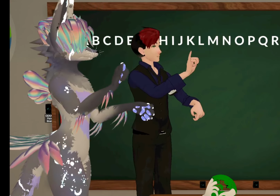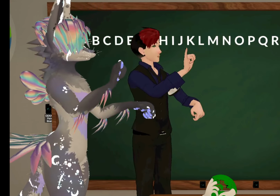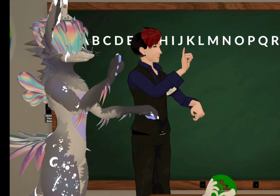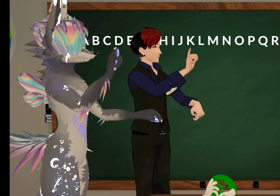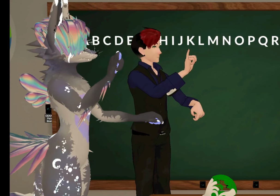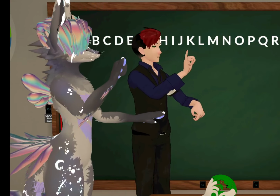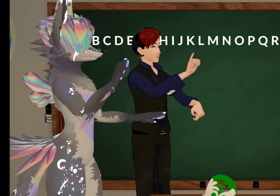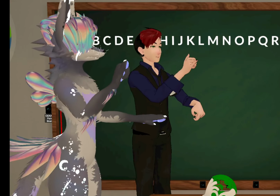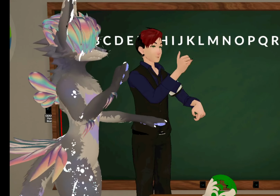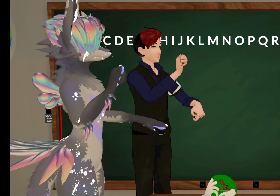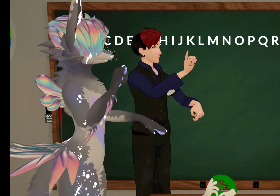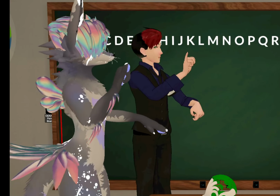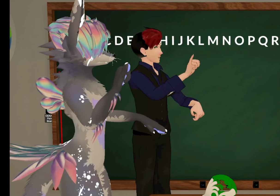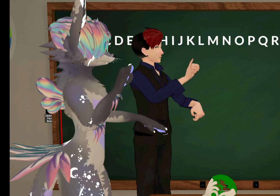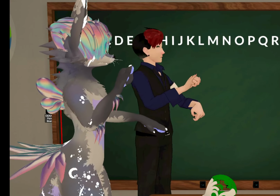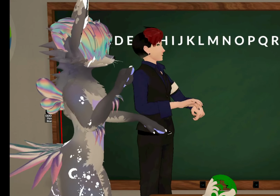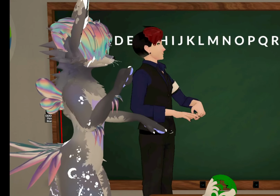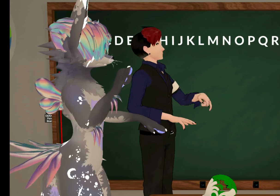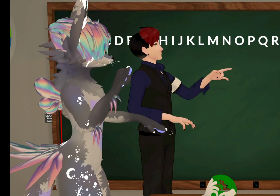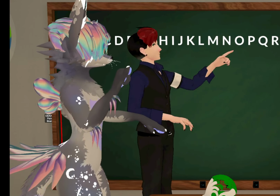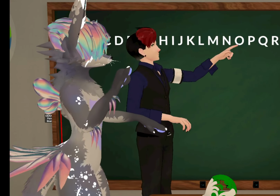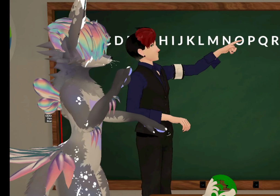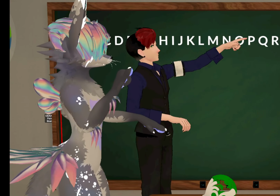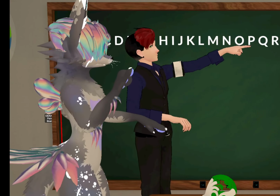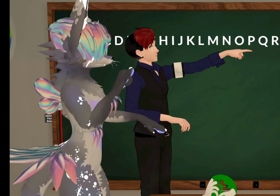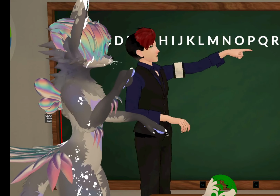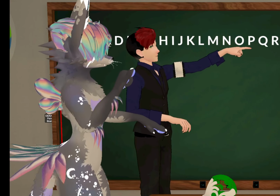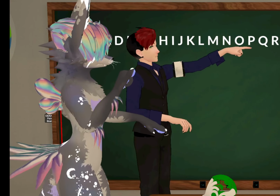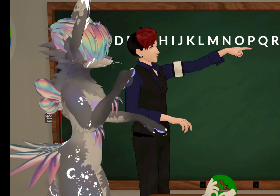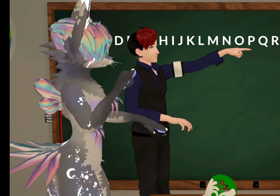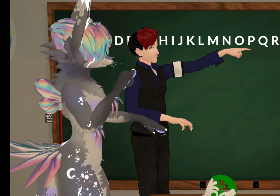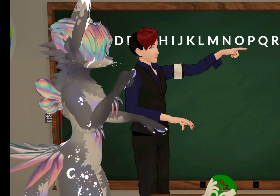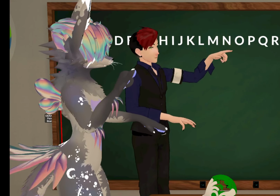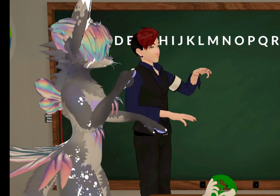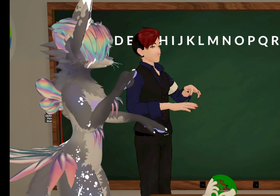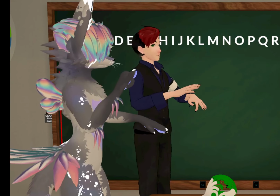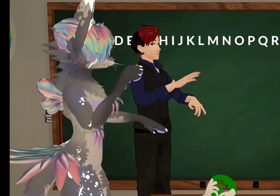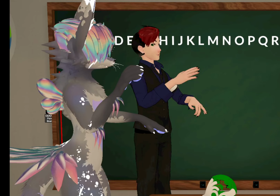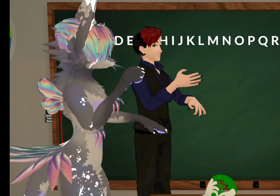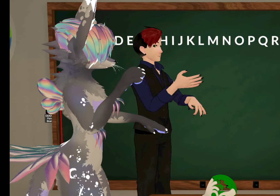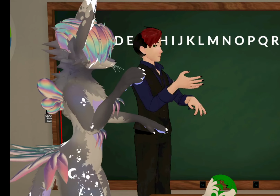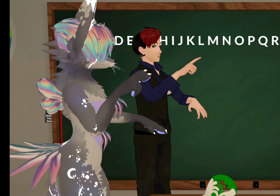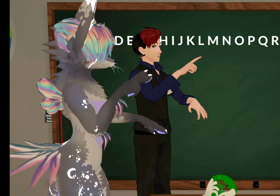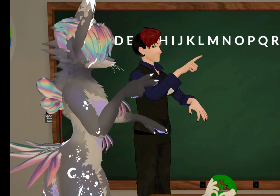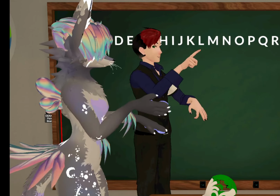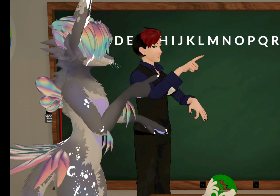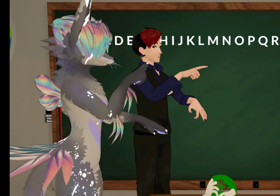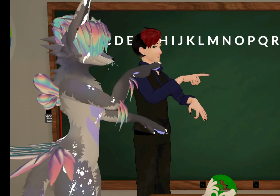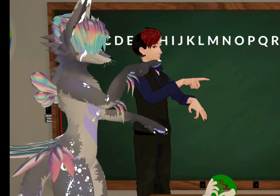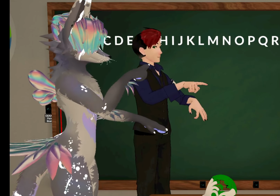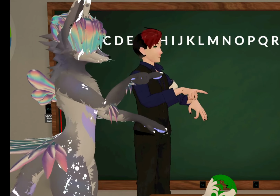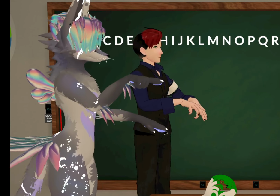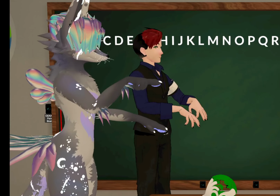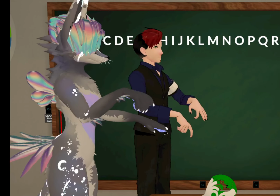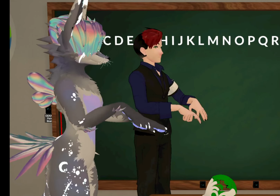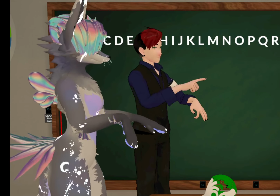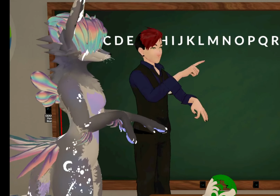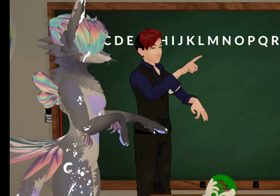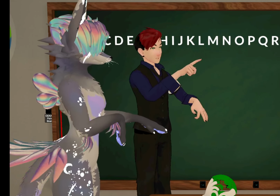signing avatars that have the actual Y hand shape. And then Z is literally just you draw a Z in the air. That's